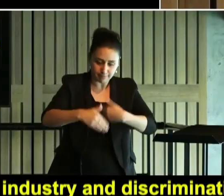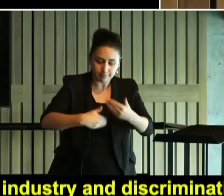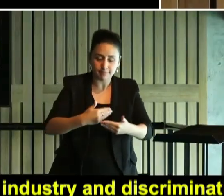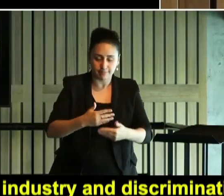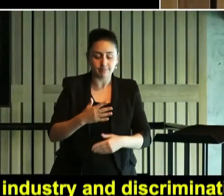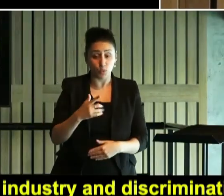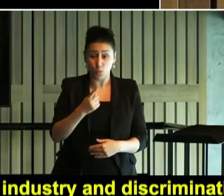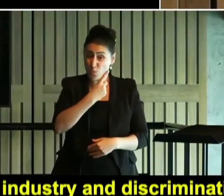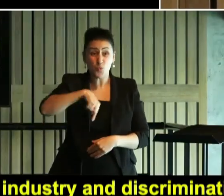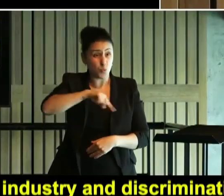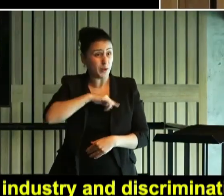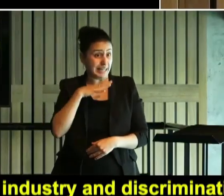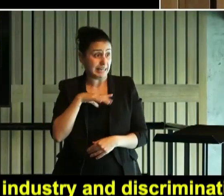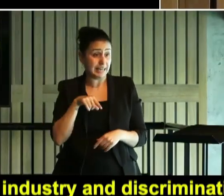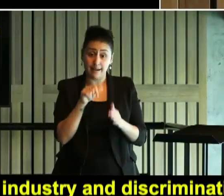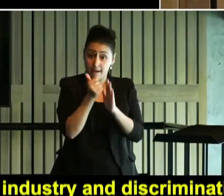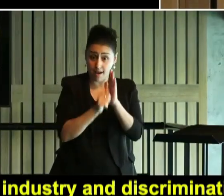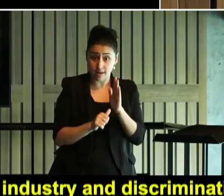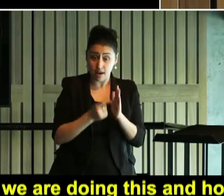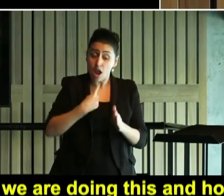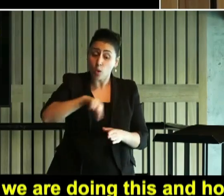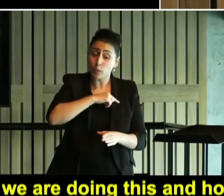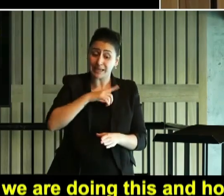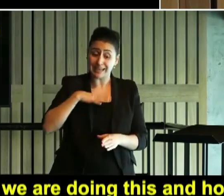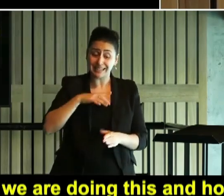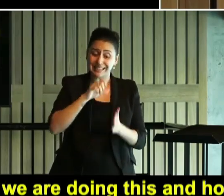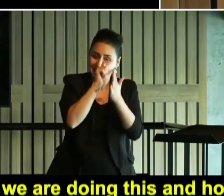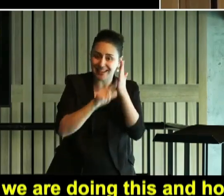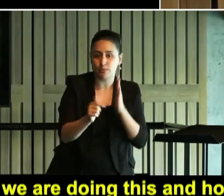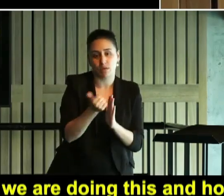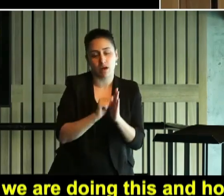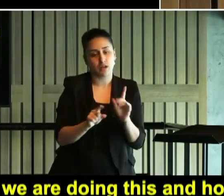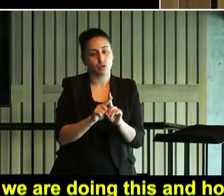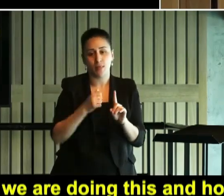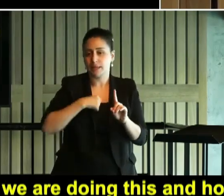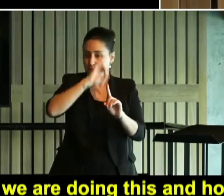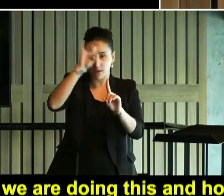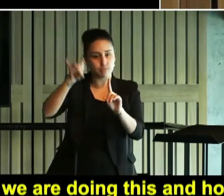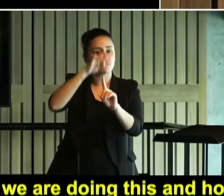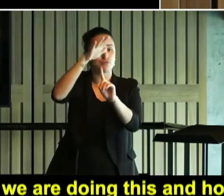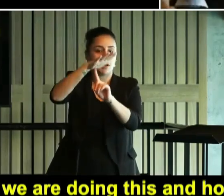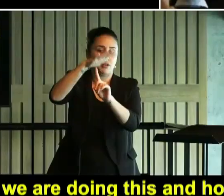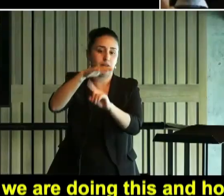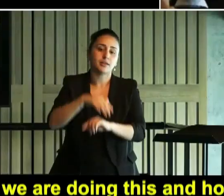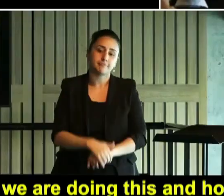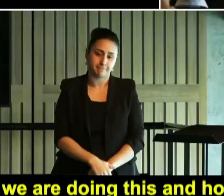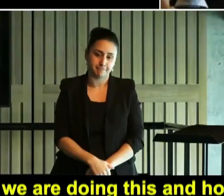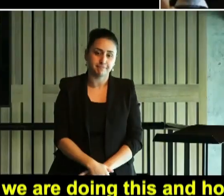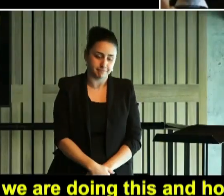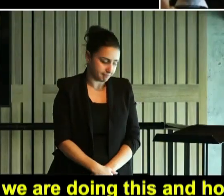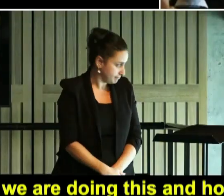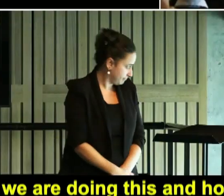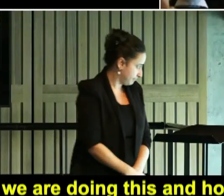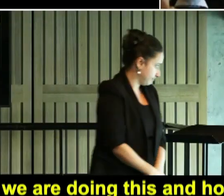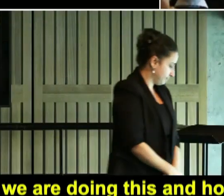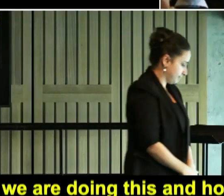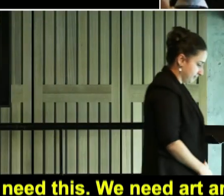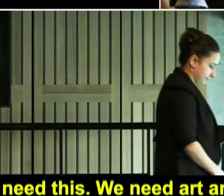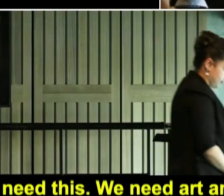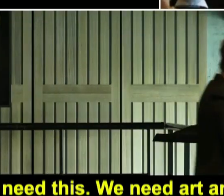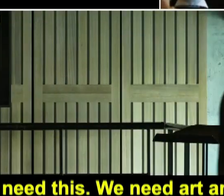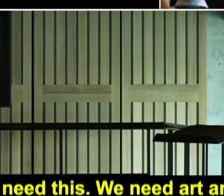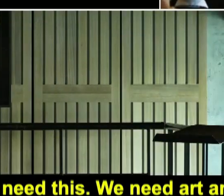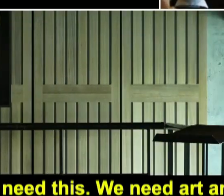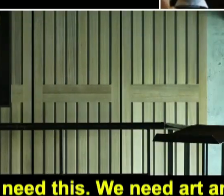need this. We need art, and we need disabled art, and that's always my priority. Yeah. Uncle Paul, how do